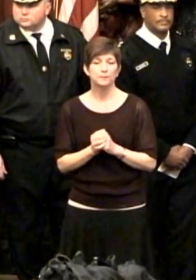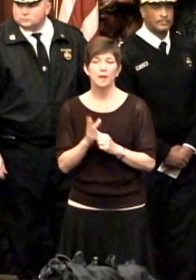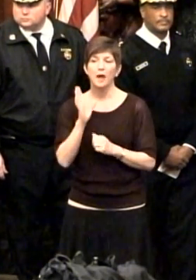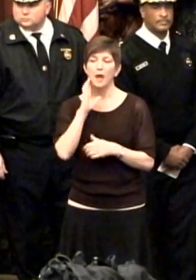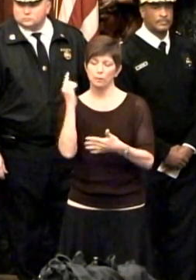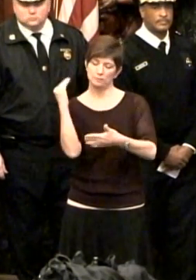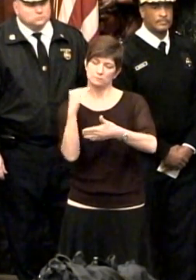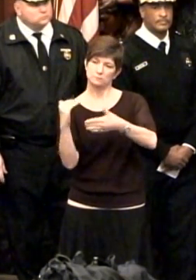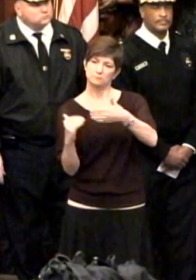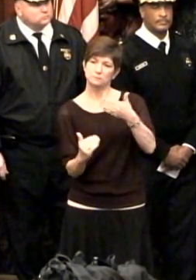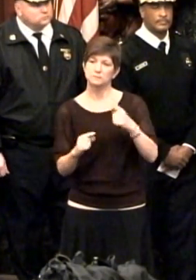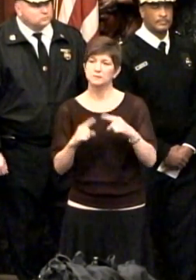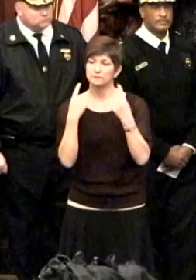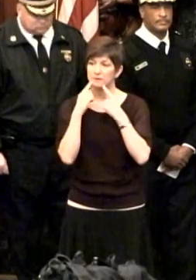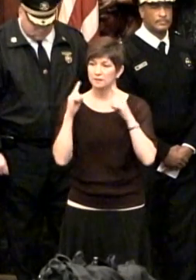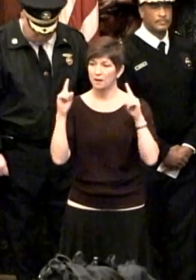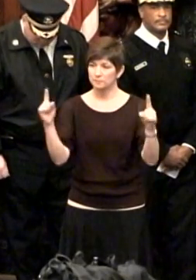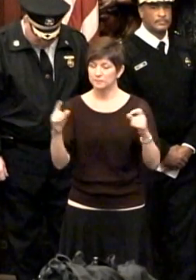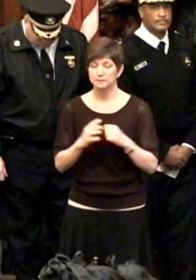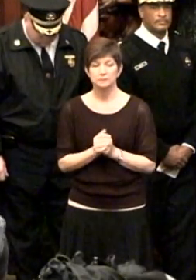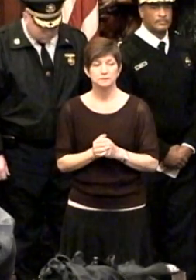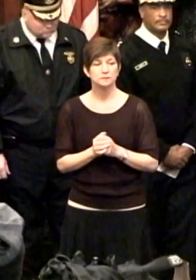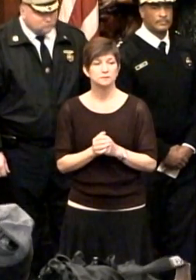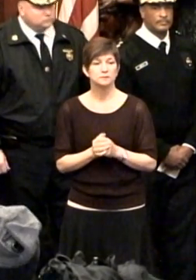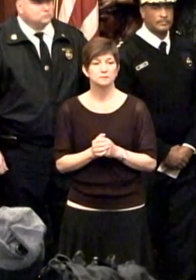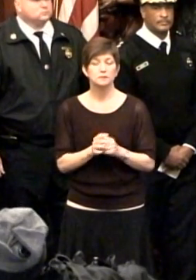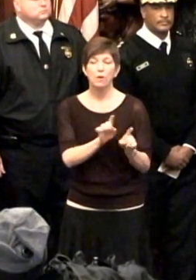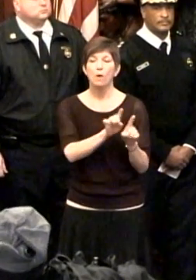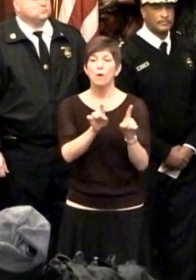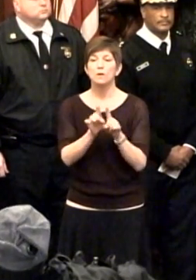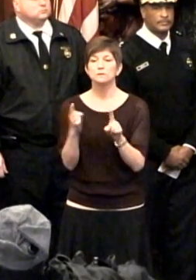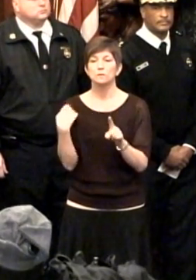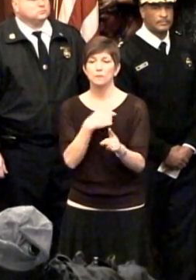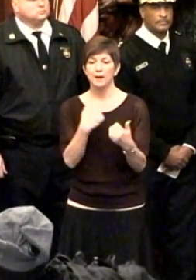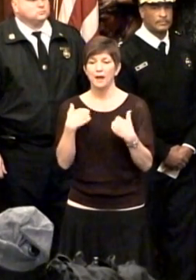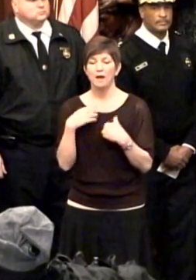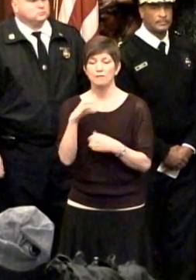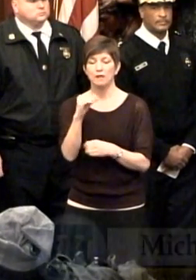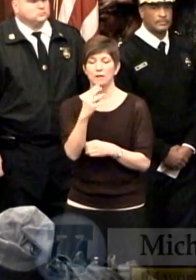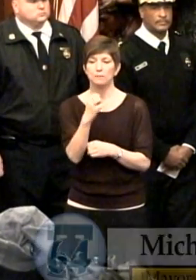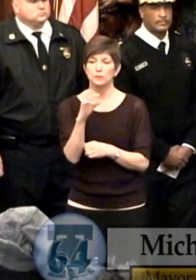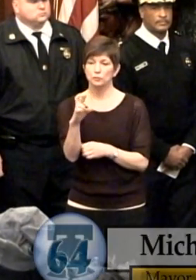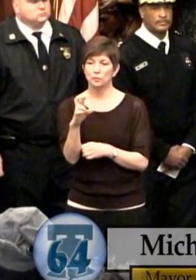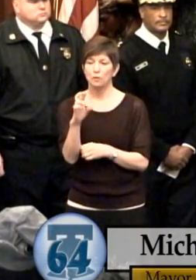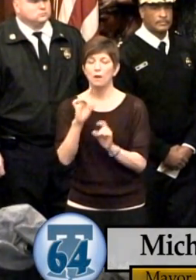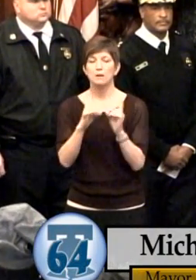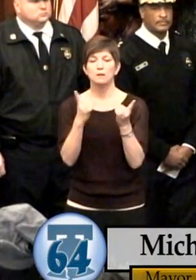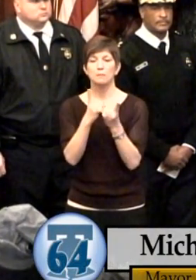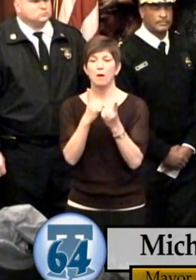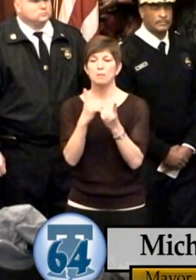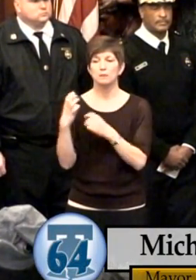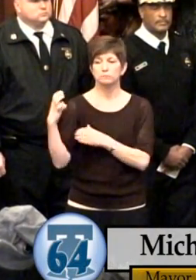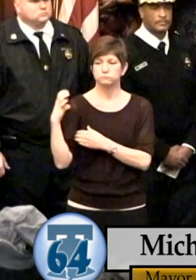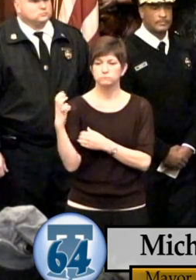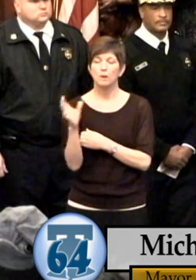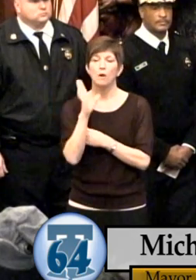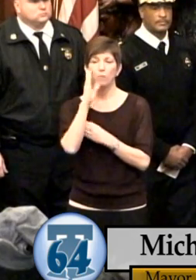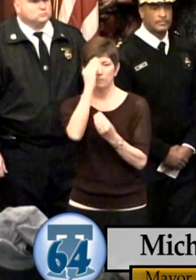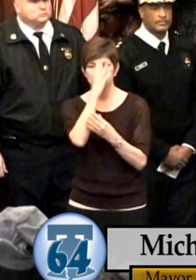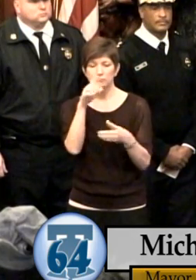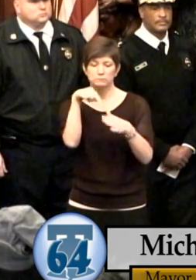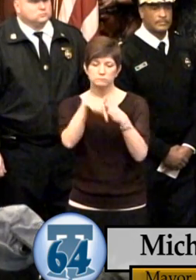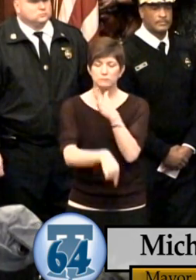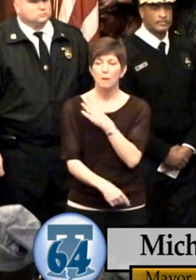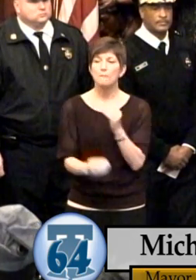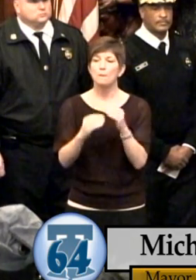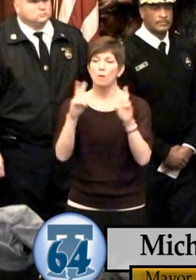series of announcements. There are also commissioners and department heads who will give you even further update on some of the